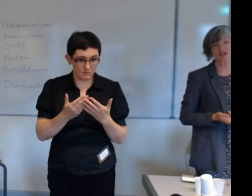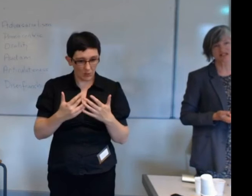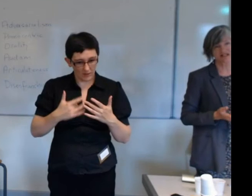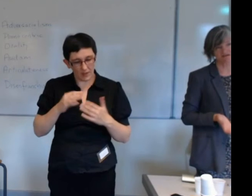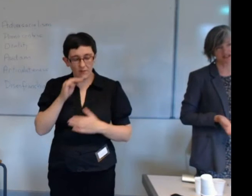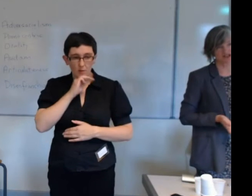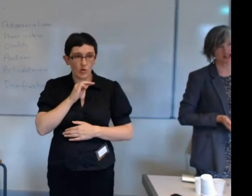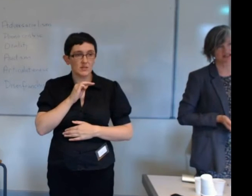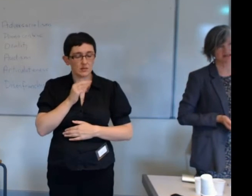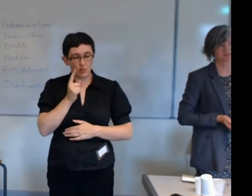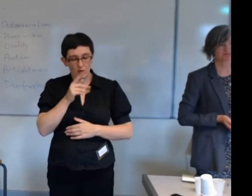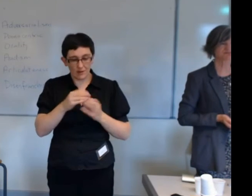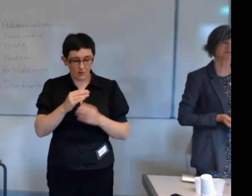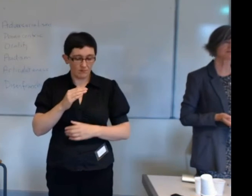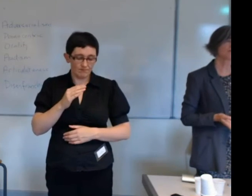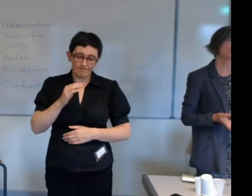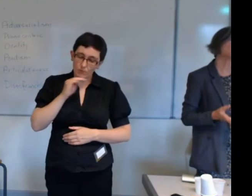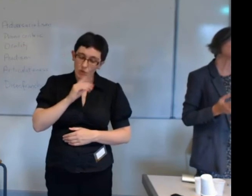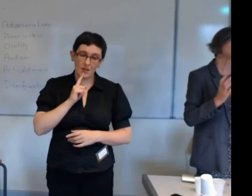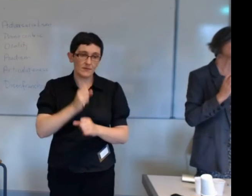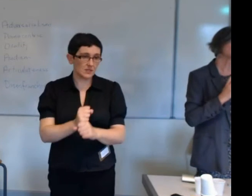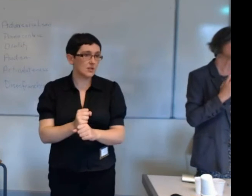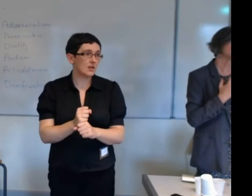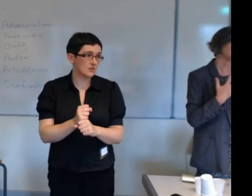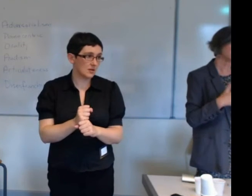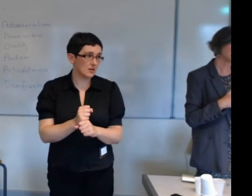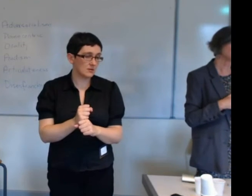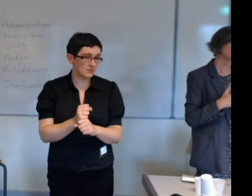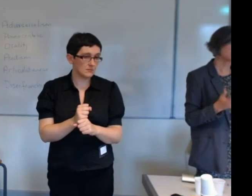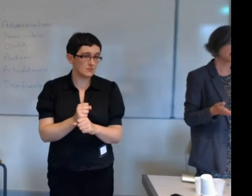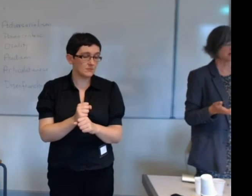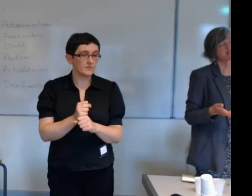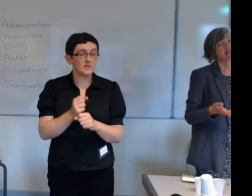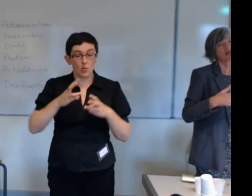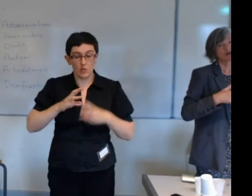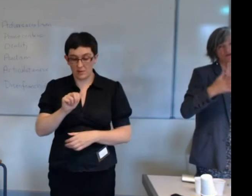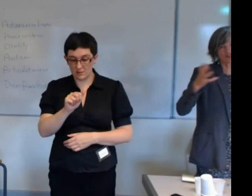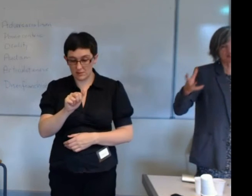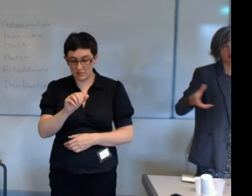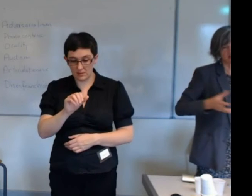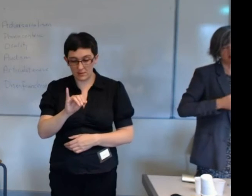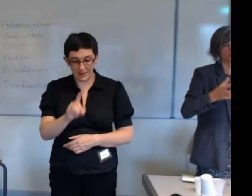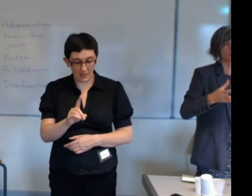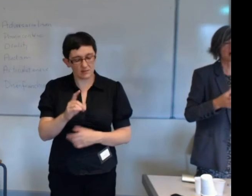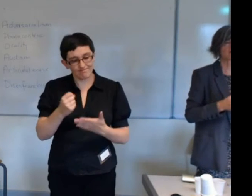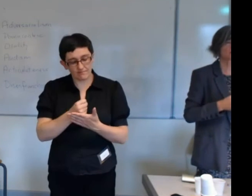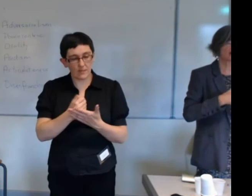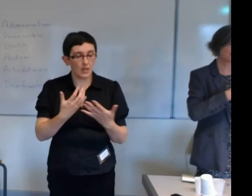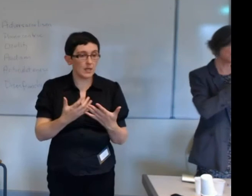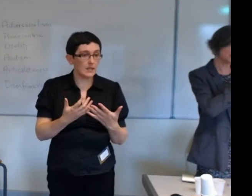is confidentiality. So in Women's Aid, unfortunately, you know, we have